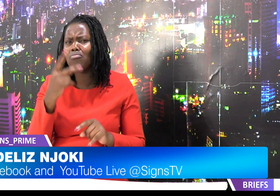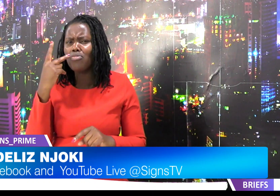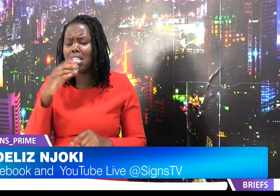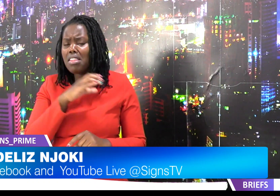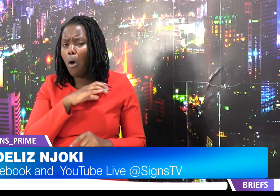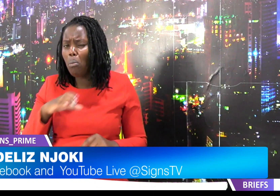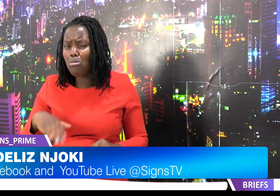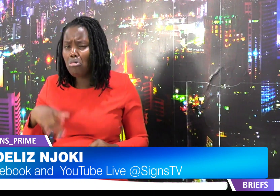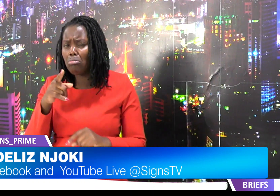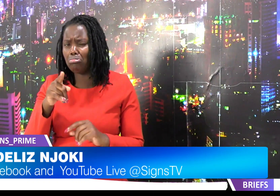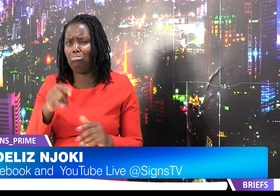Kisumu.